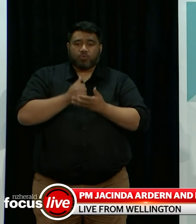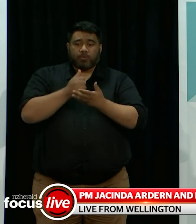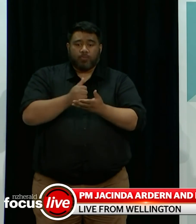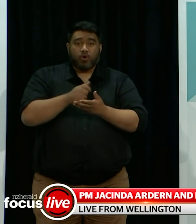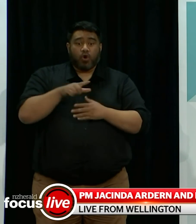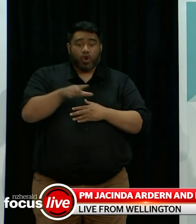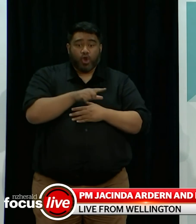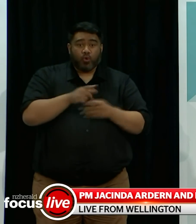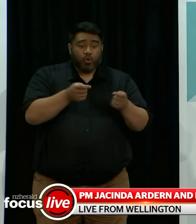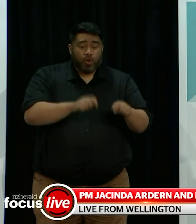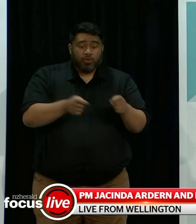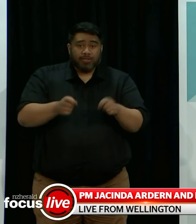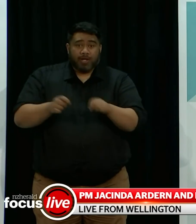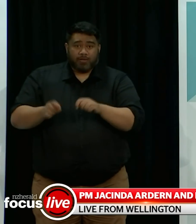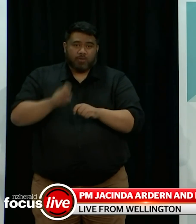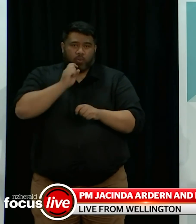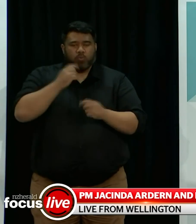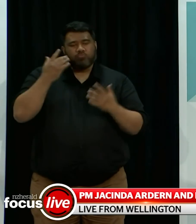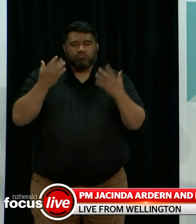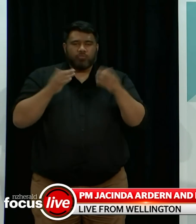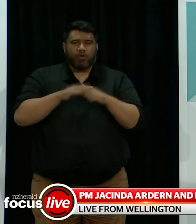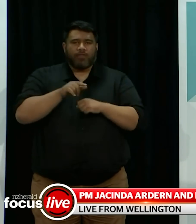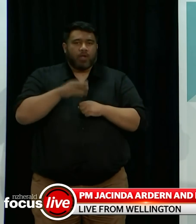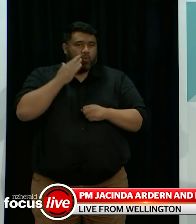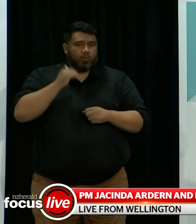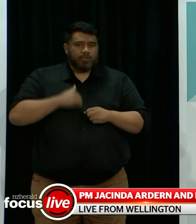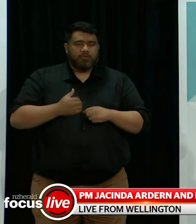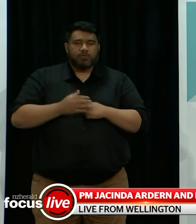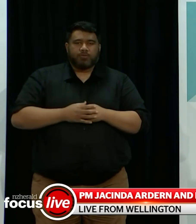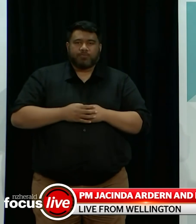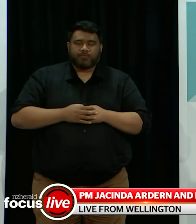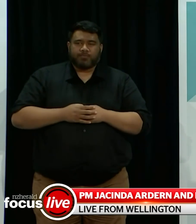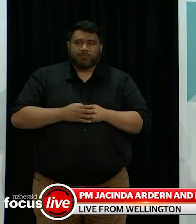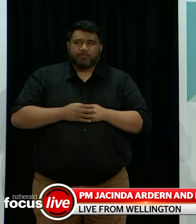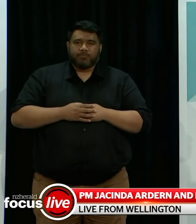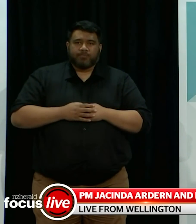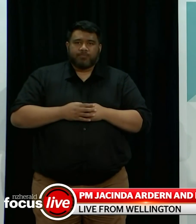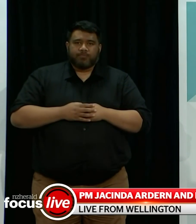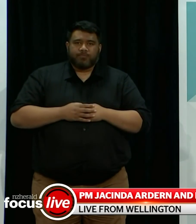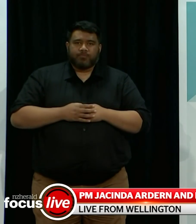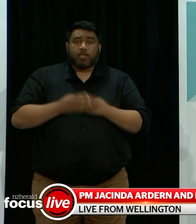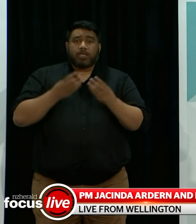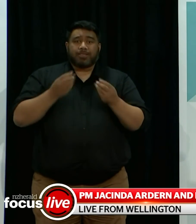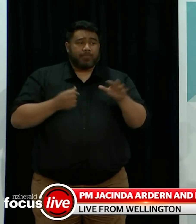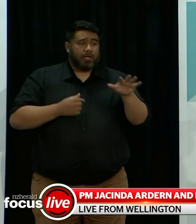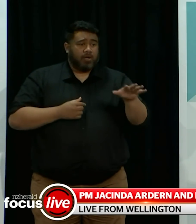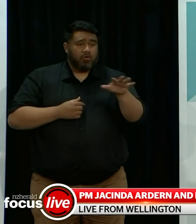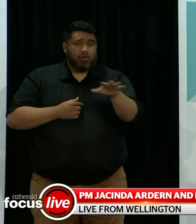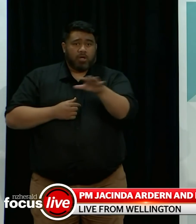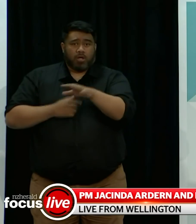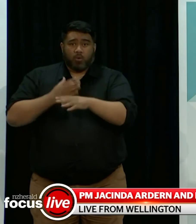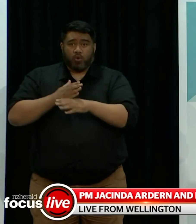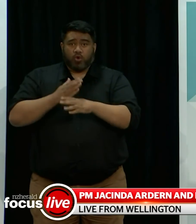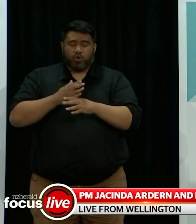localised lockdowns. As we assess the impact of the framework, we remain aware that there are particular sectors that continue to be impacted